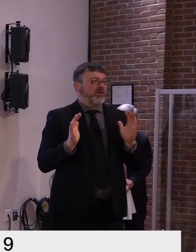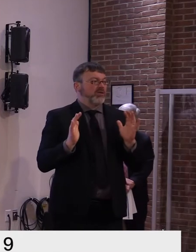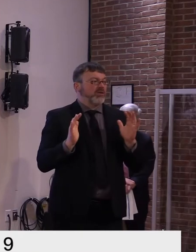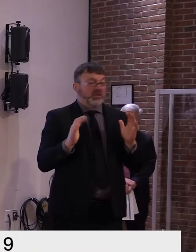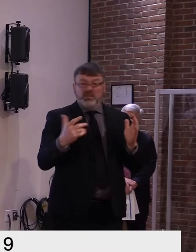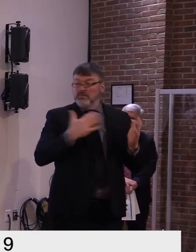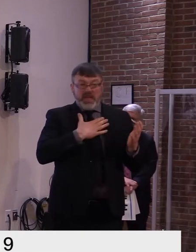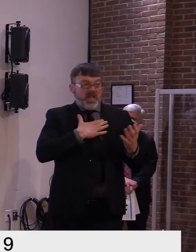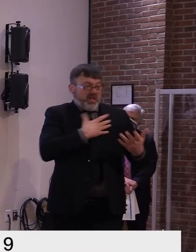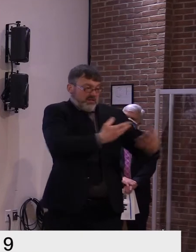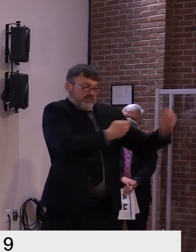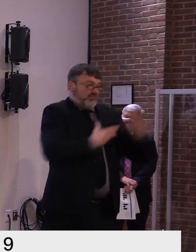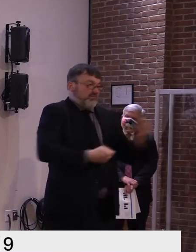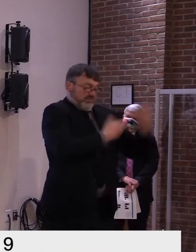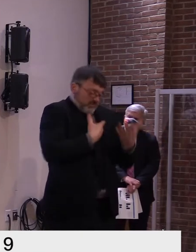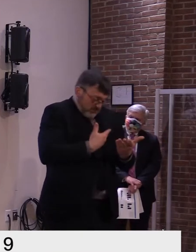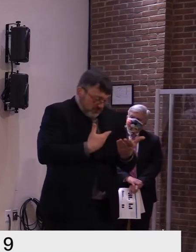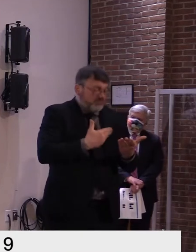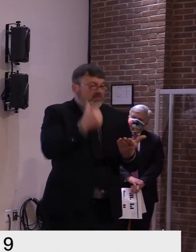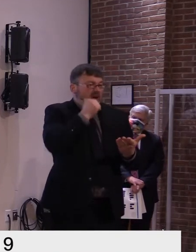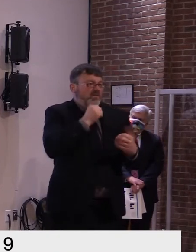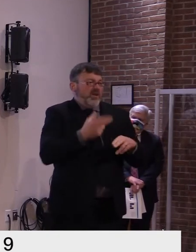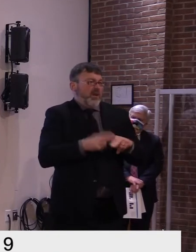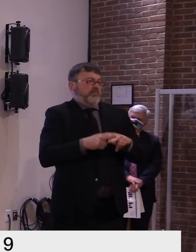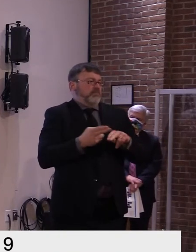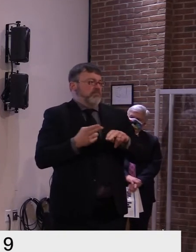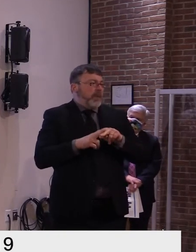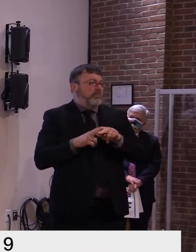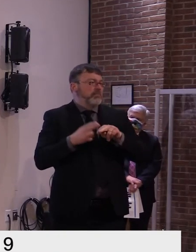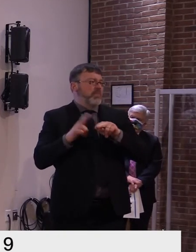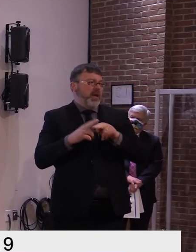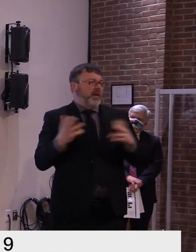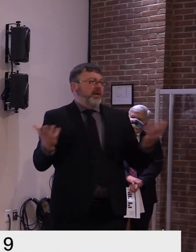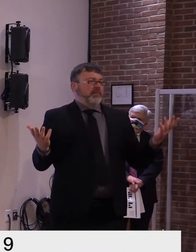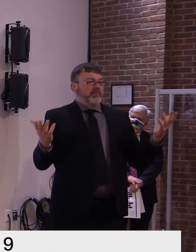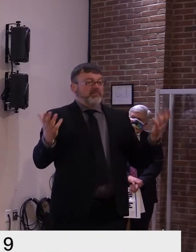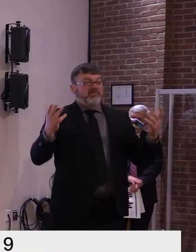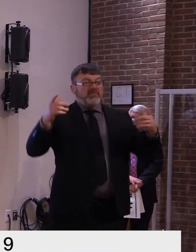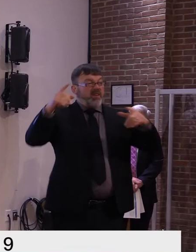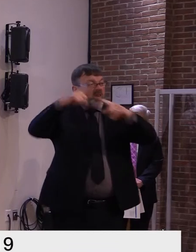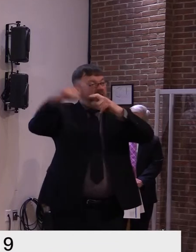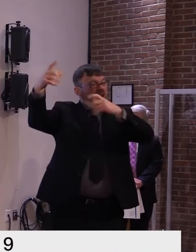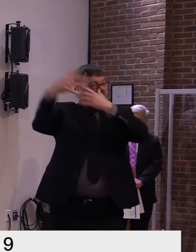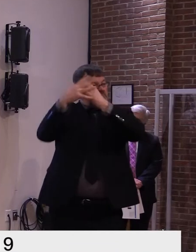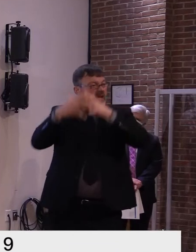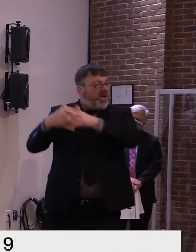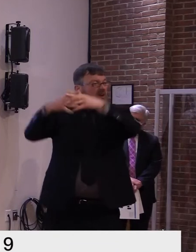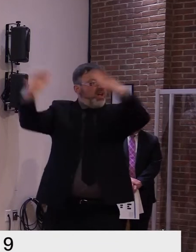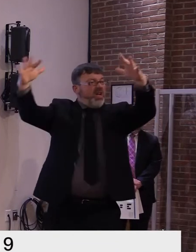of society is being impacted in one way or another. So what does this mean for